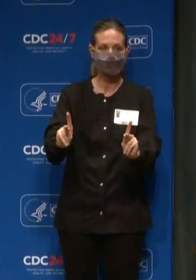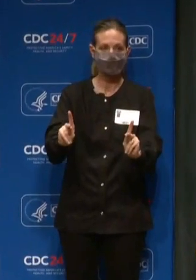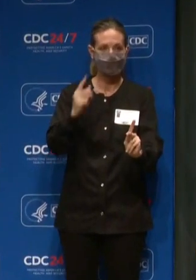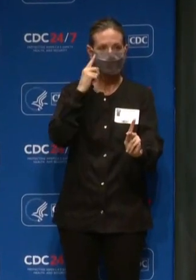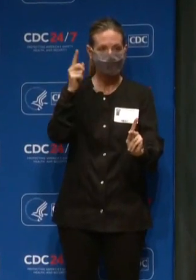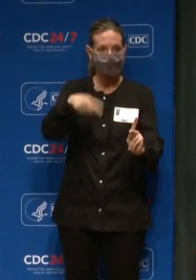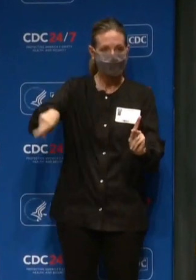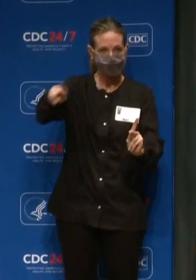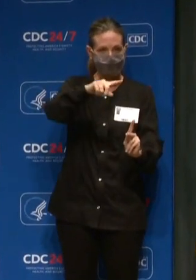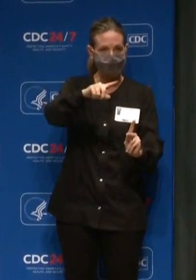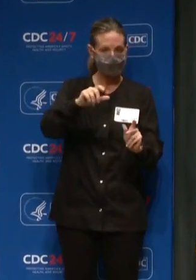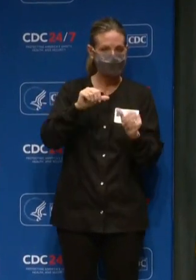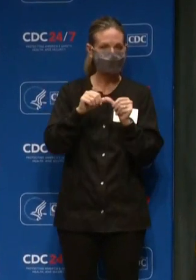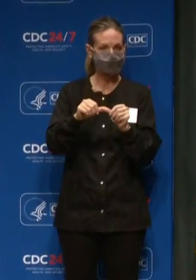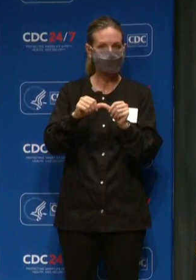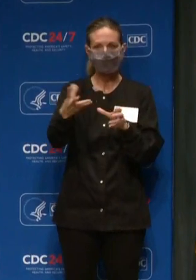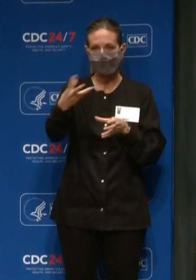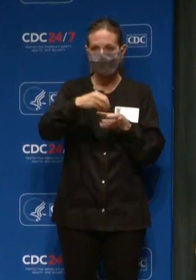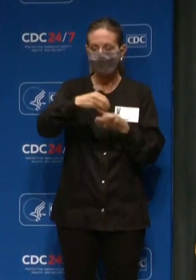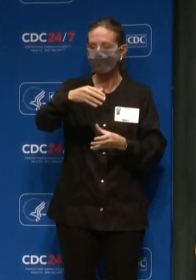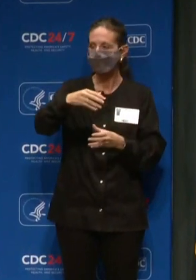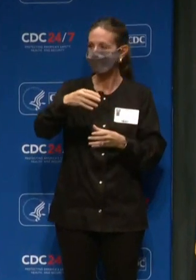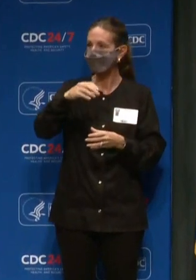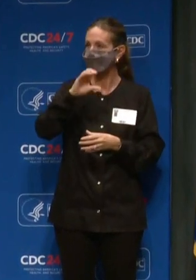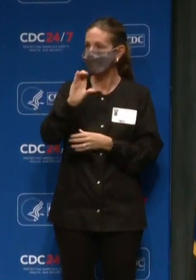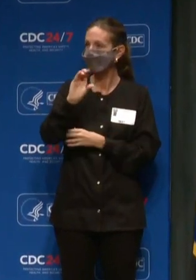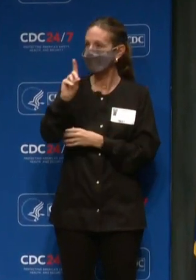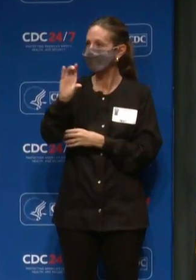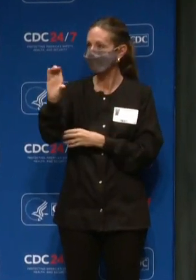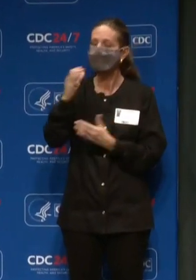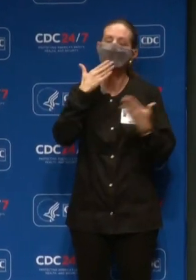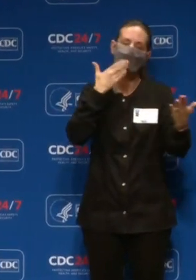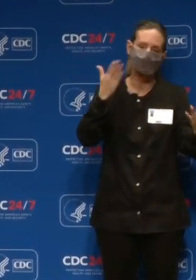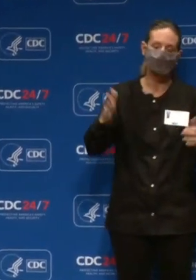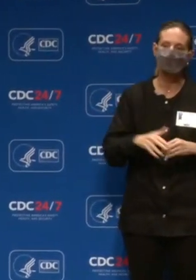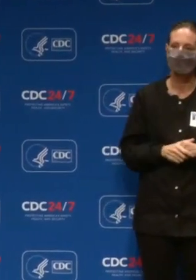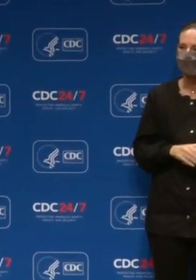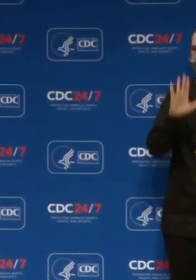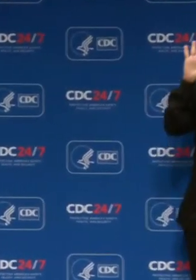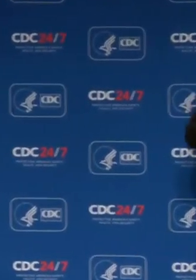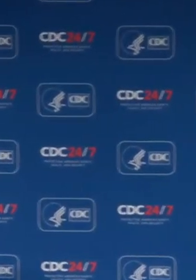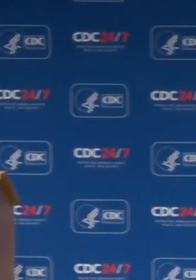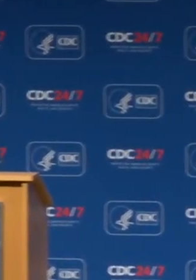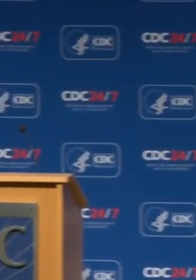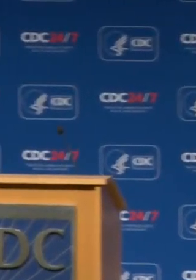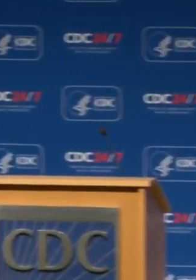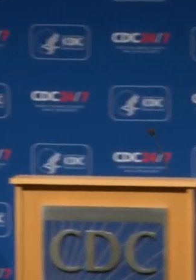all to be continuing to engage with CDC as well as our career leaders here. Thank you very much. Bye-bye.